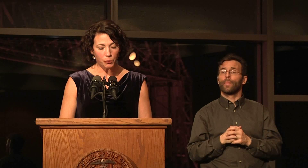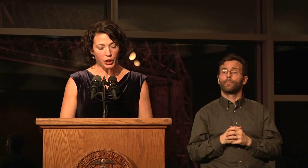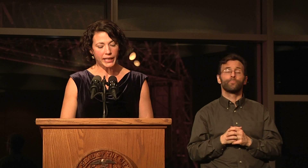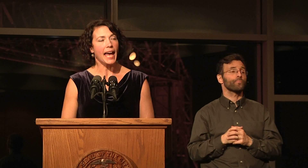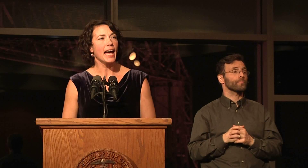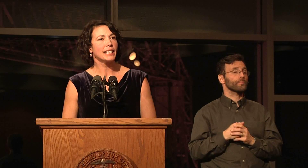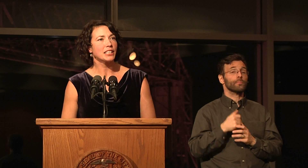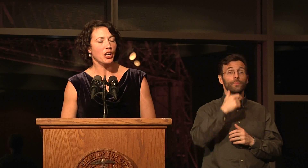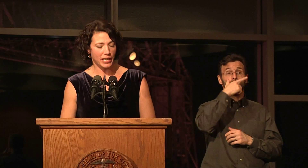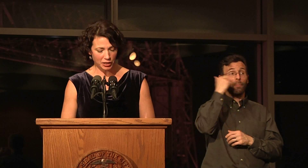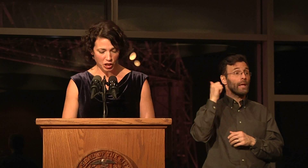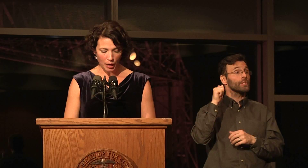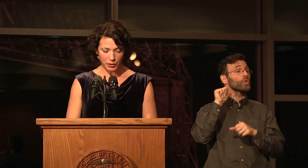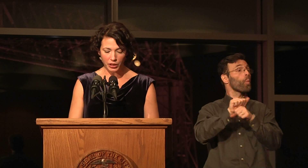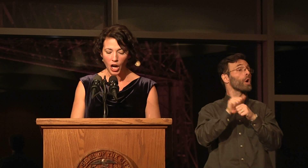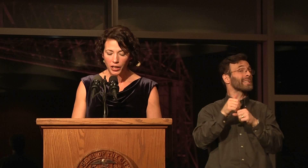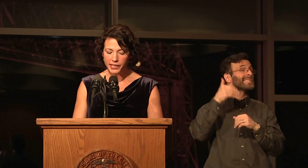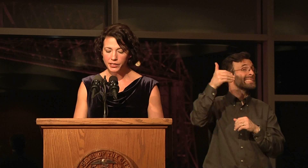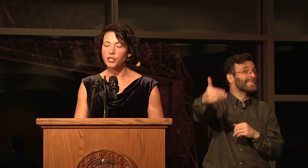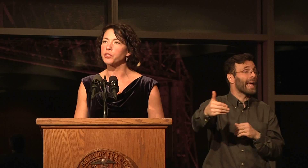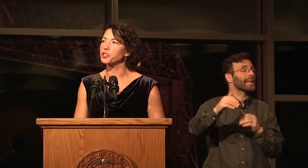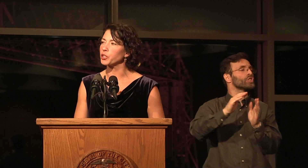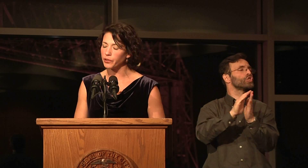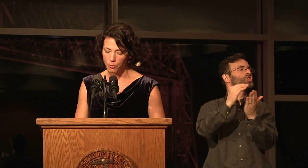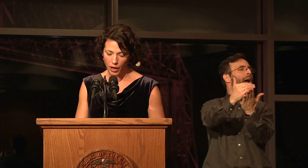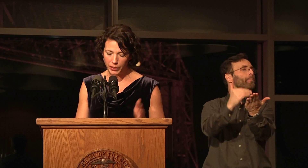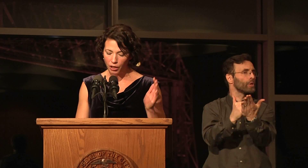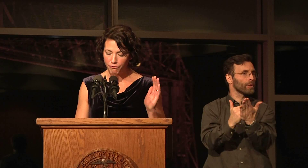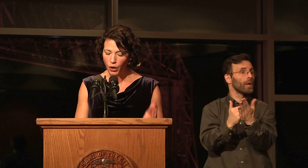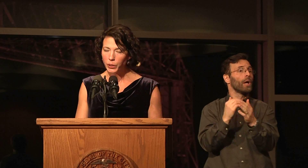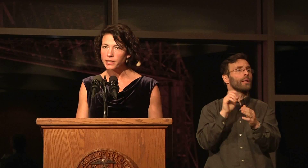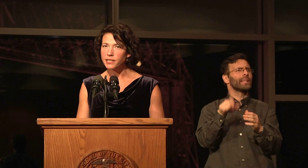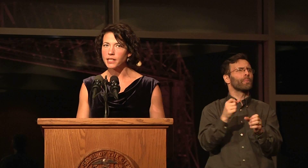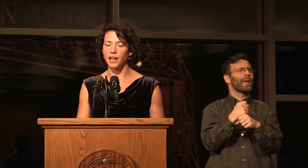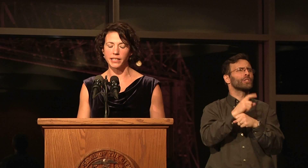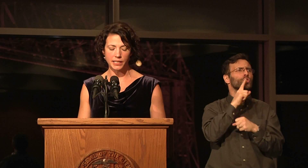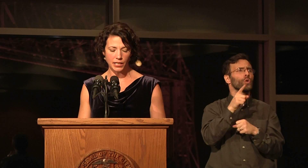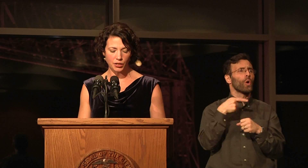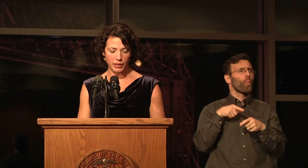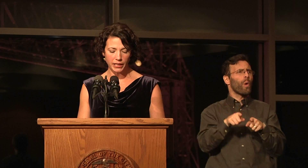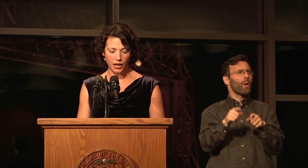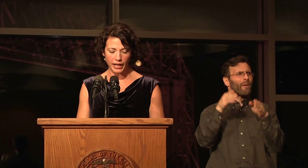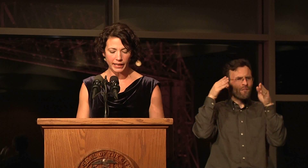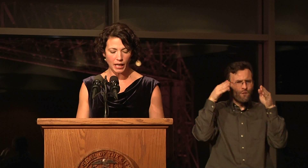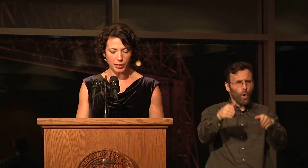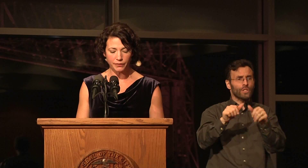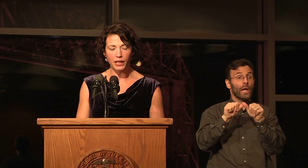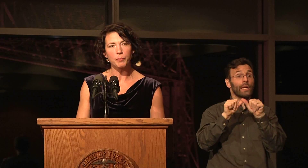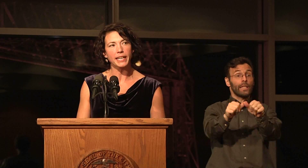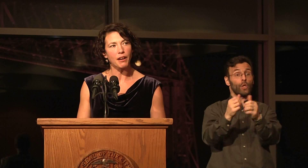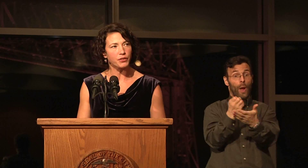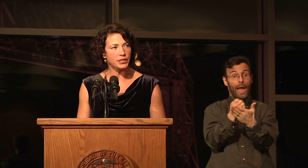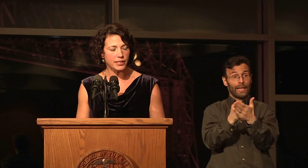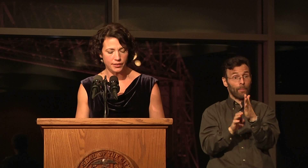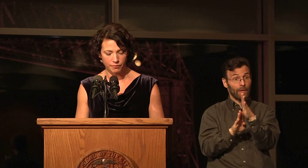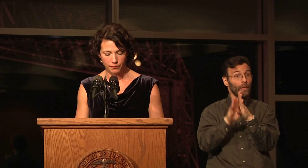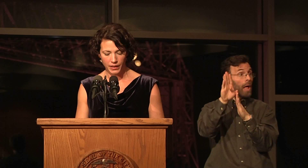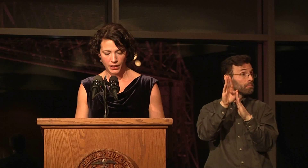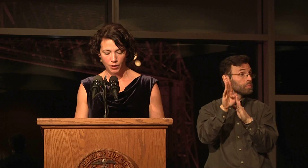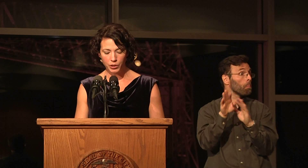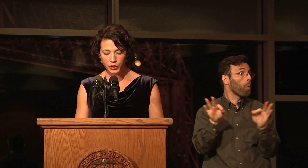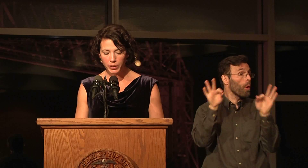Because the work ahead in our next chapter calls us to ensure that while we are focused on continuing our economic development